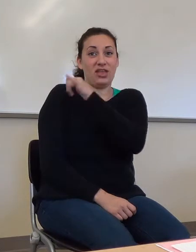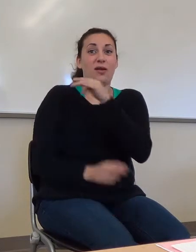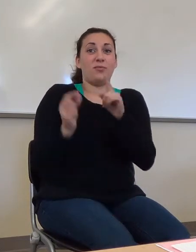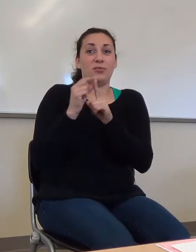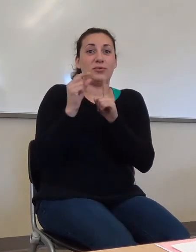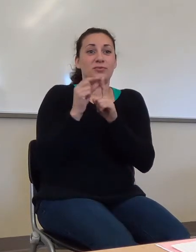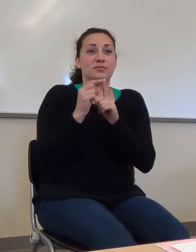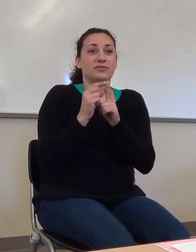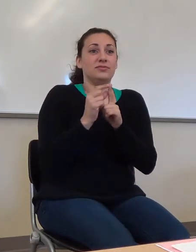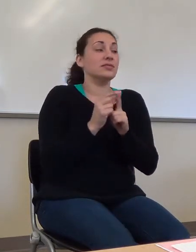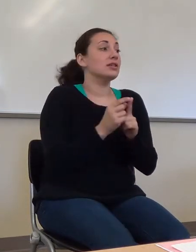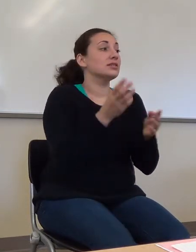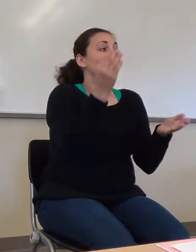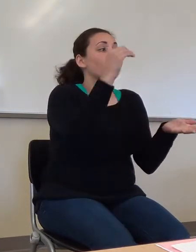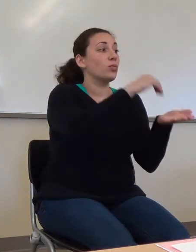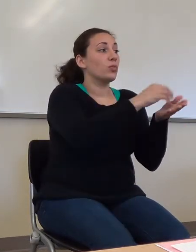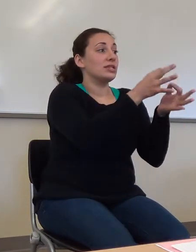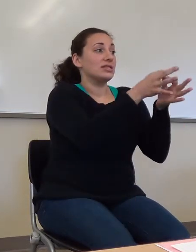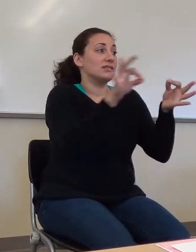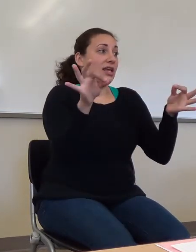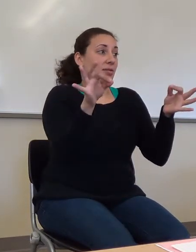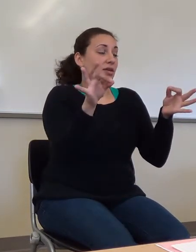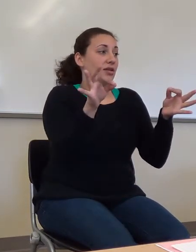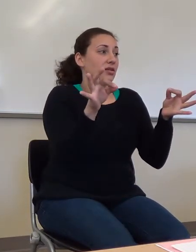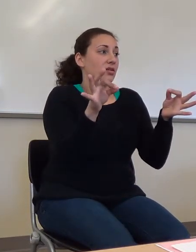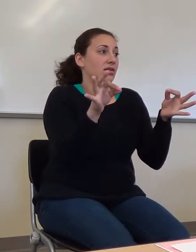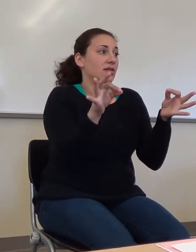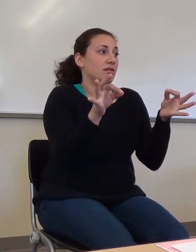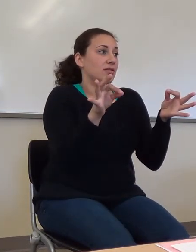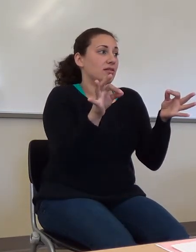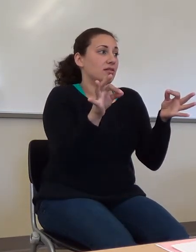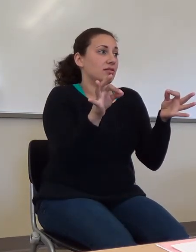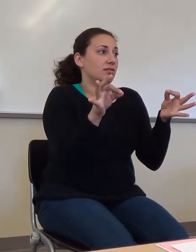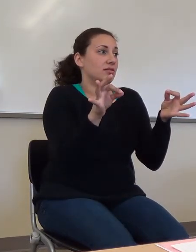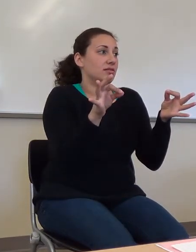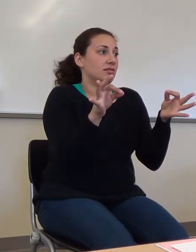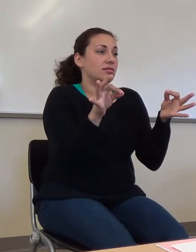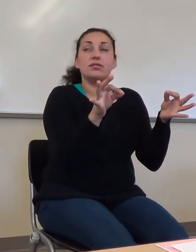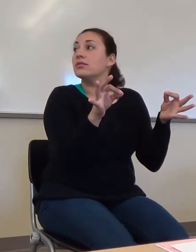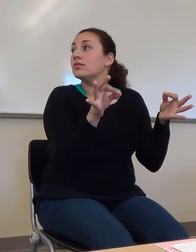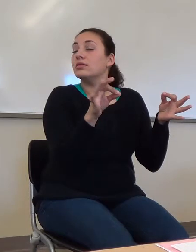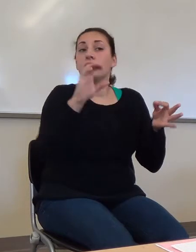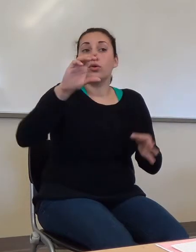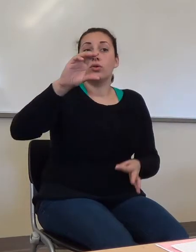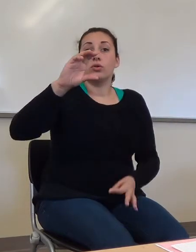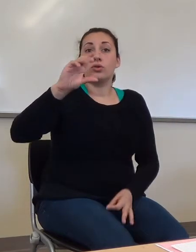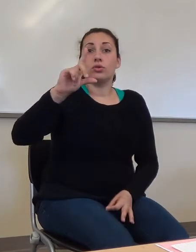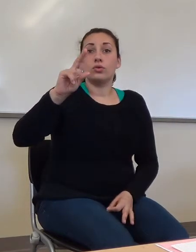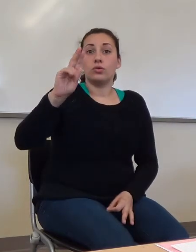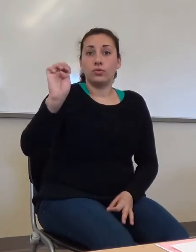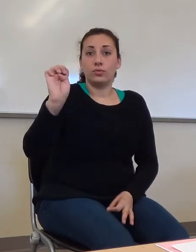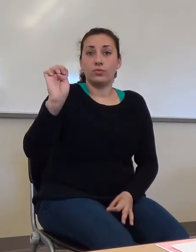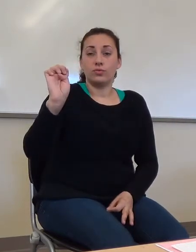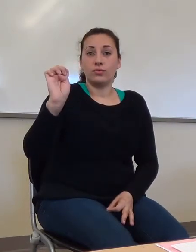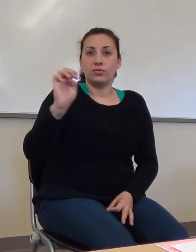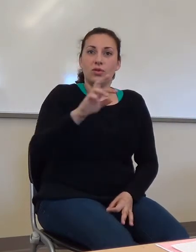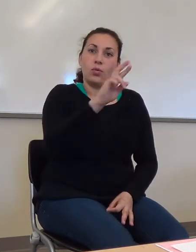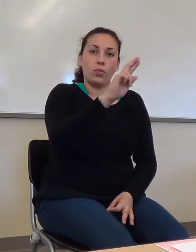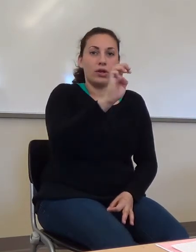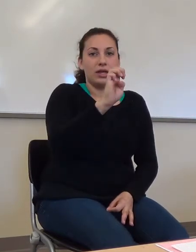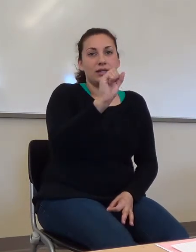a restatement clue. Let's see. Here's what was interesting. I looked it up.